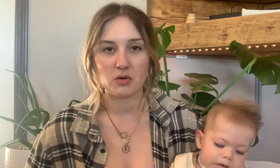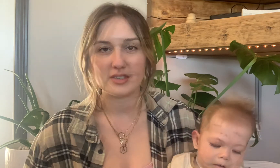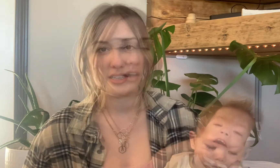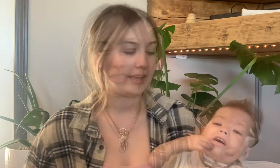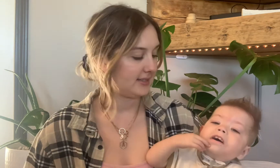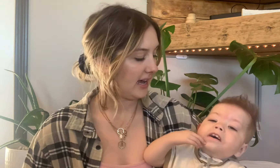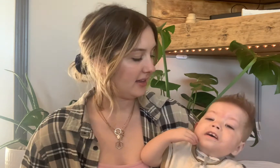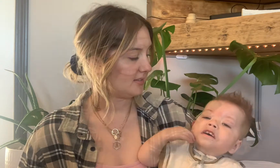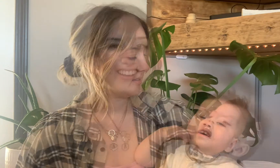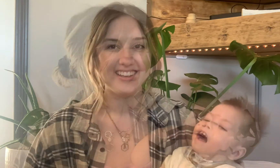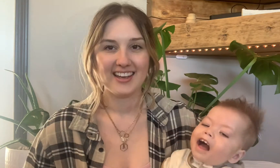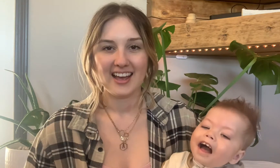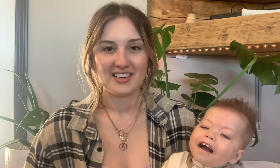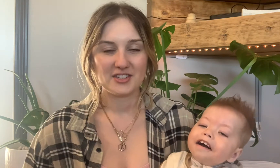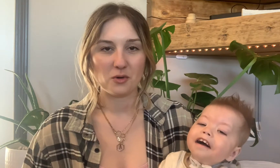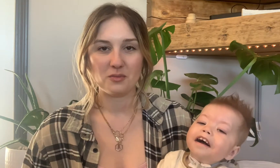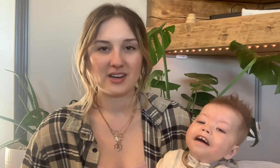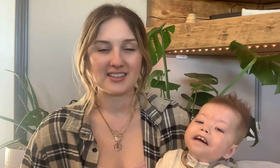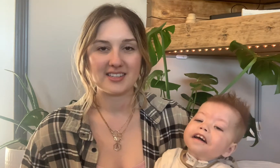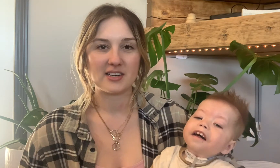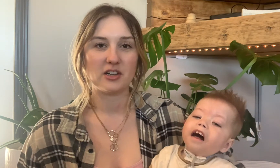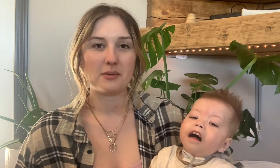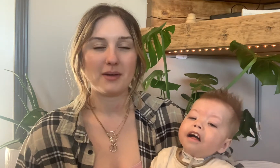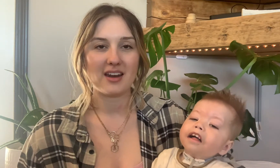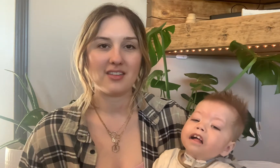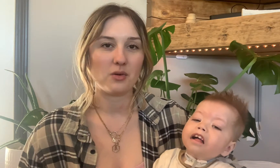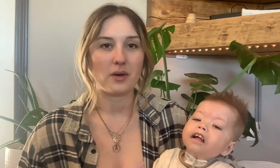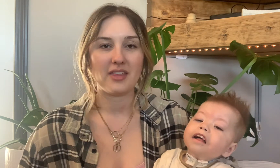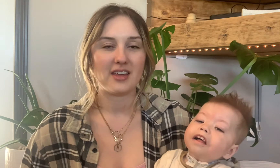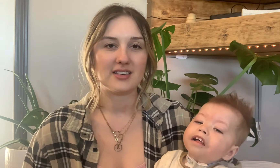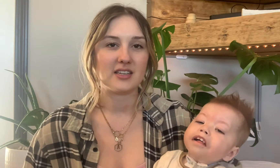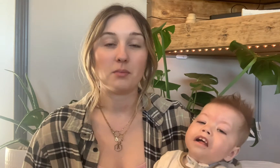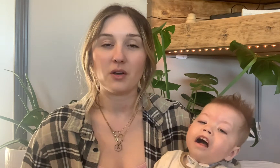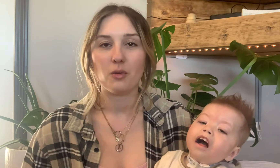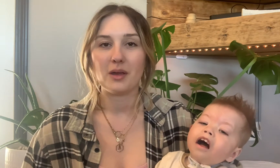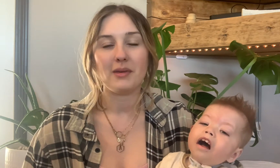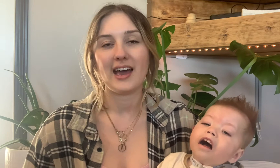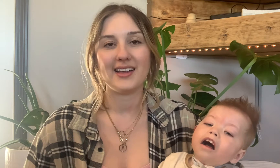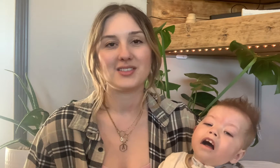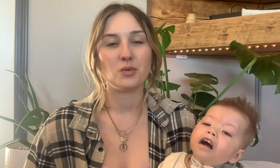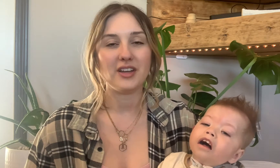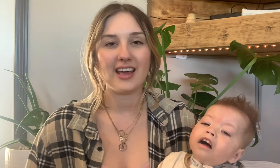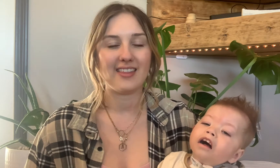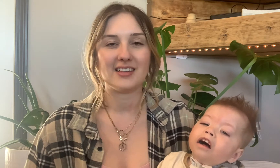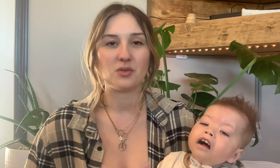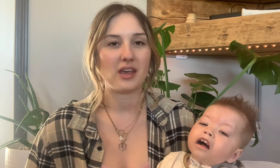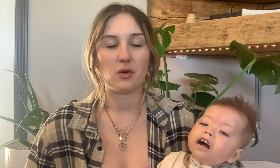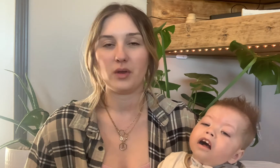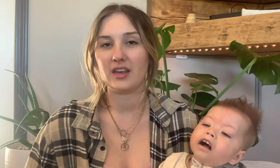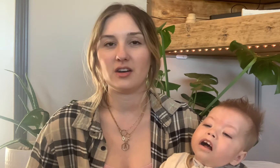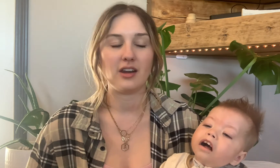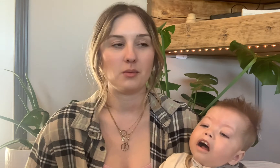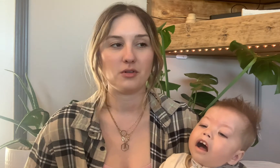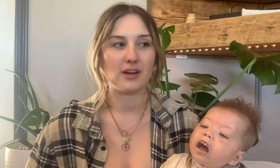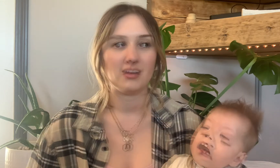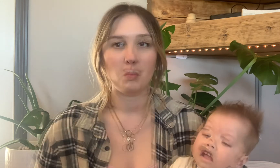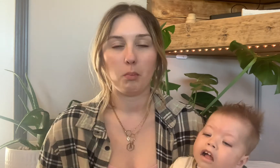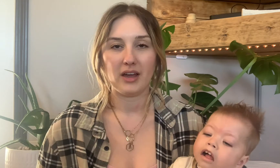arthrogryposis. His hands don't necessarily bend the way that typical baby hands would, and that's okay, we can improvise. But